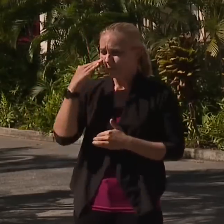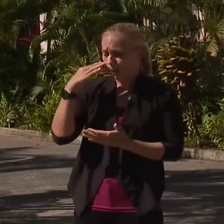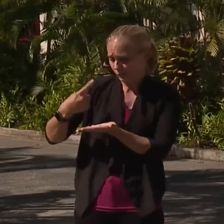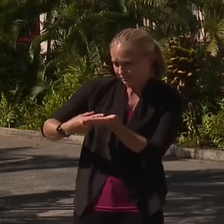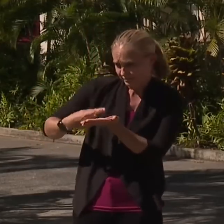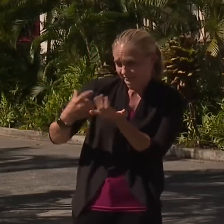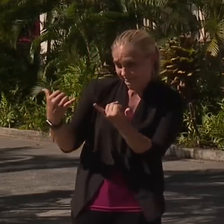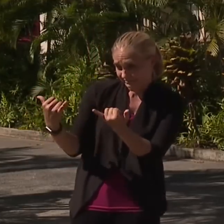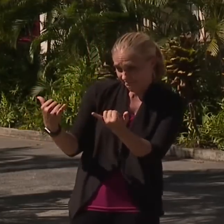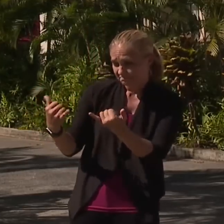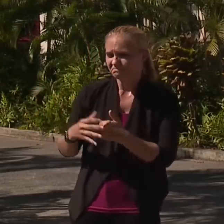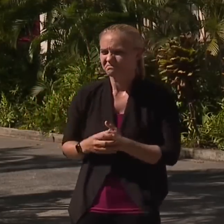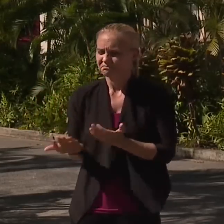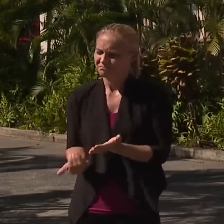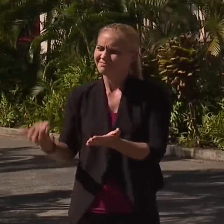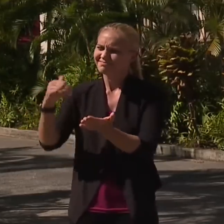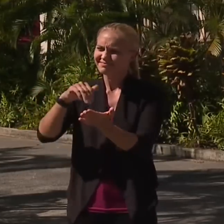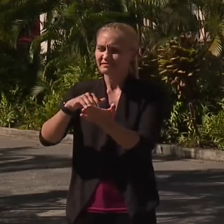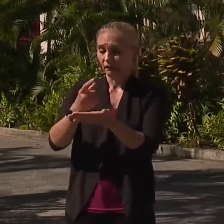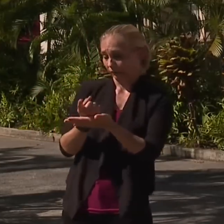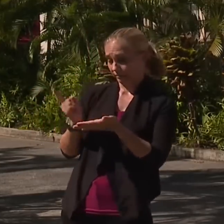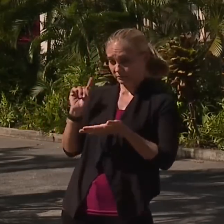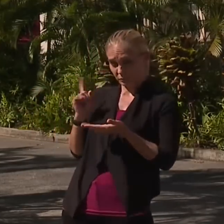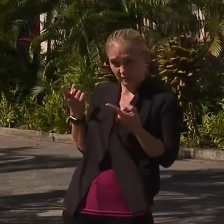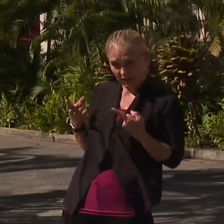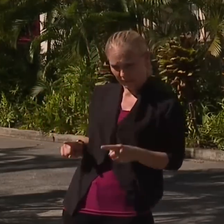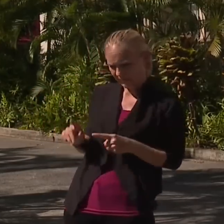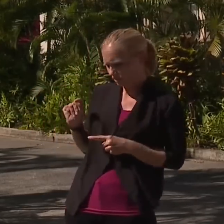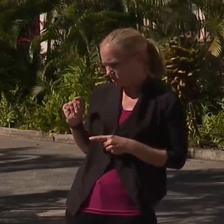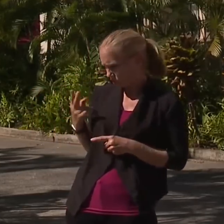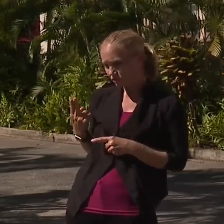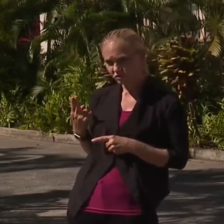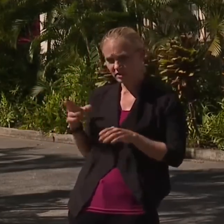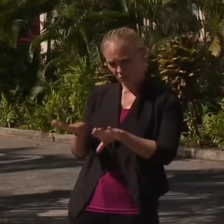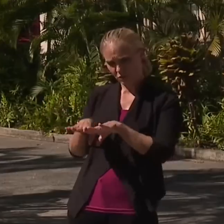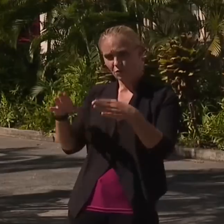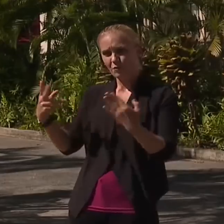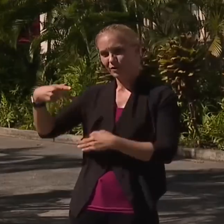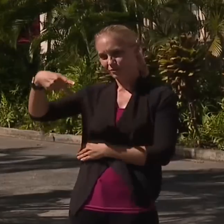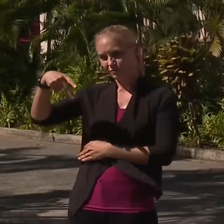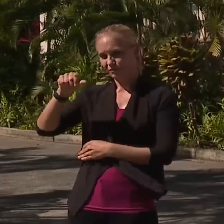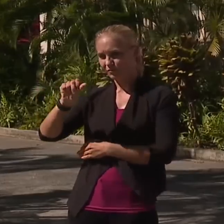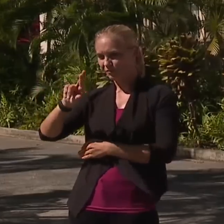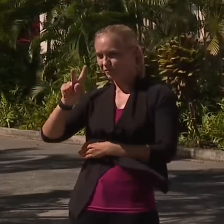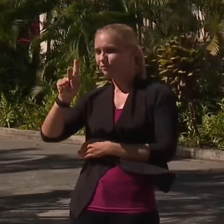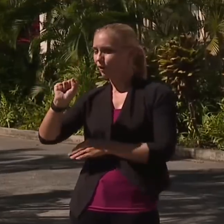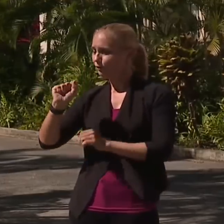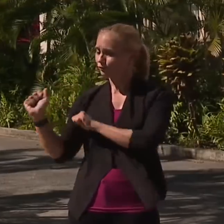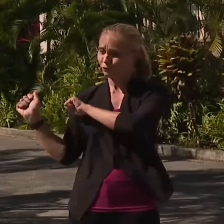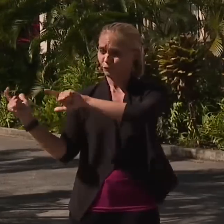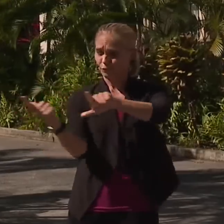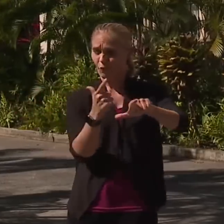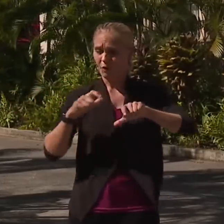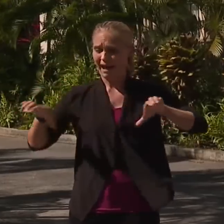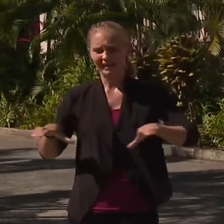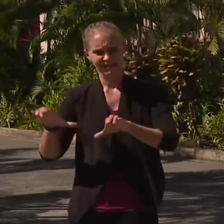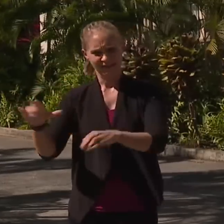And just last week on Thursday, we opened up parks for all activities